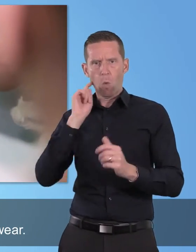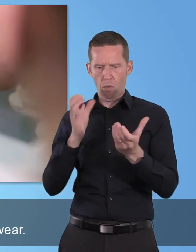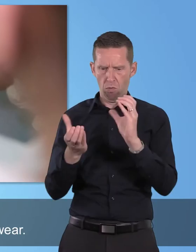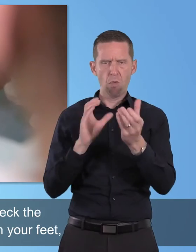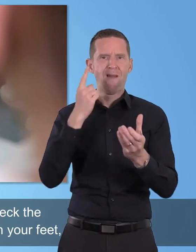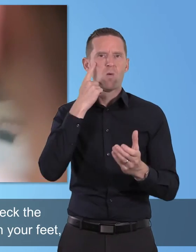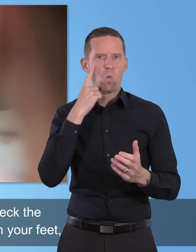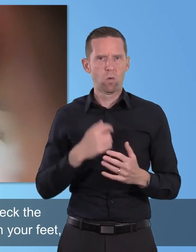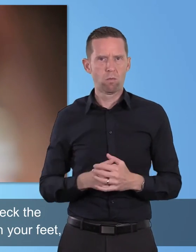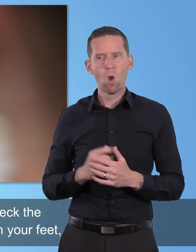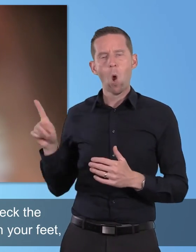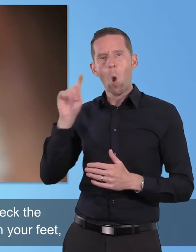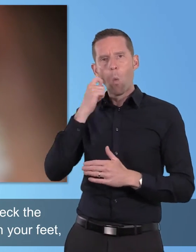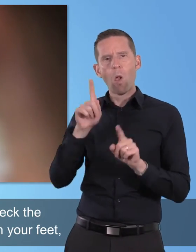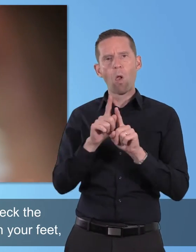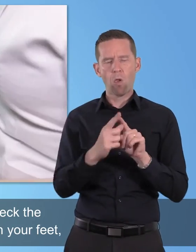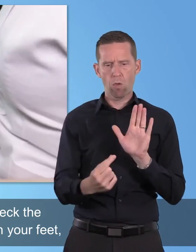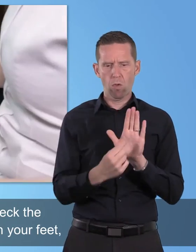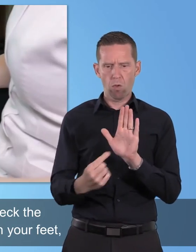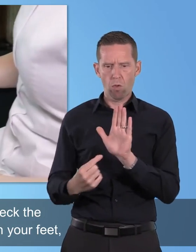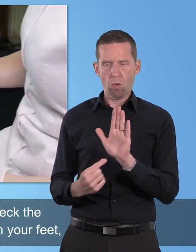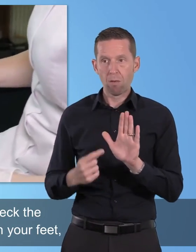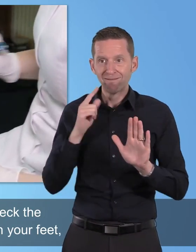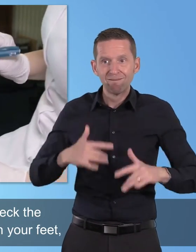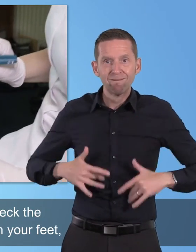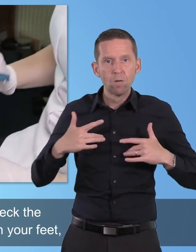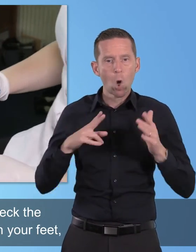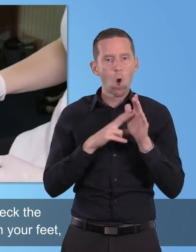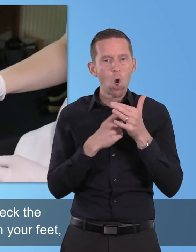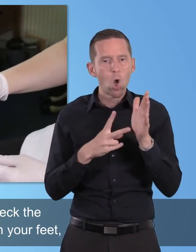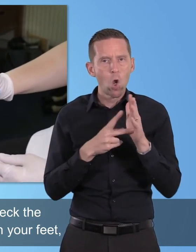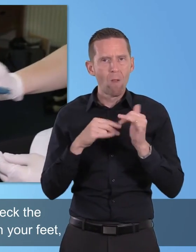They will also check the nerves and feeling in your feet